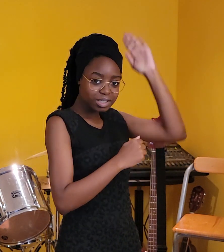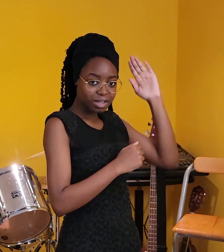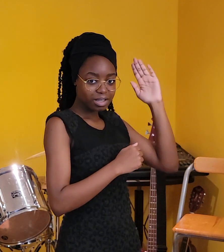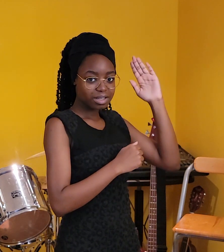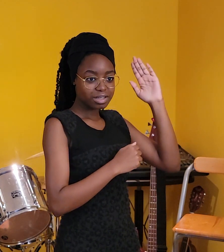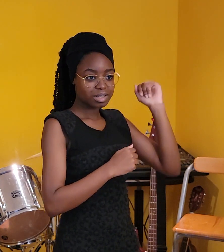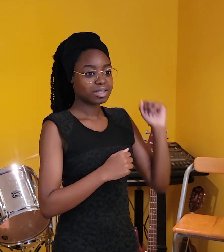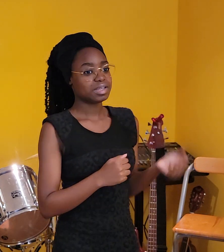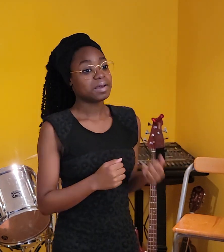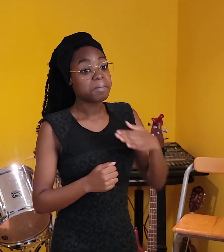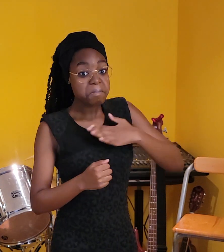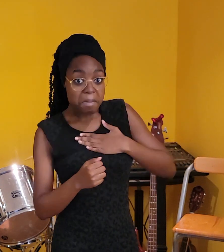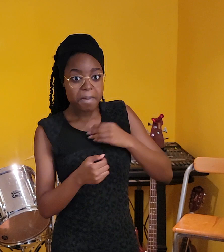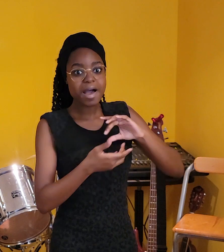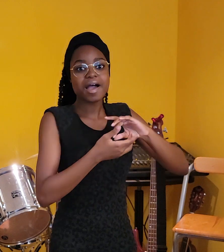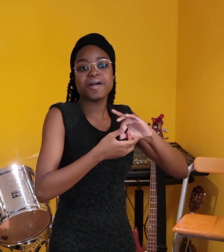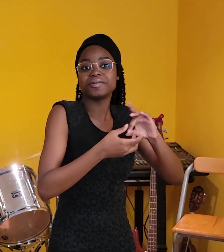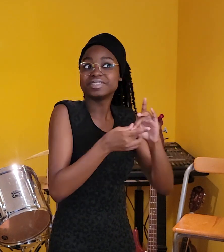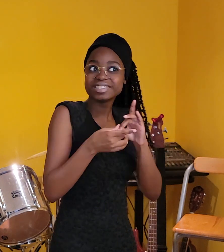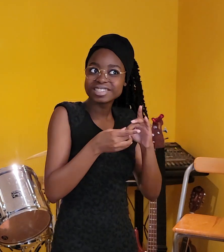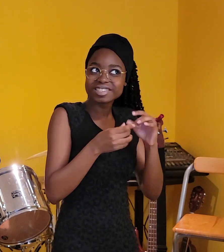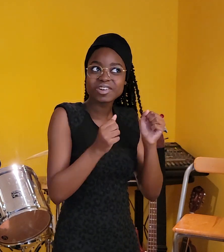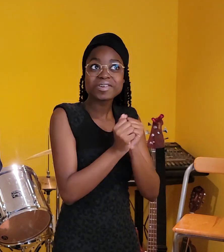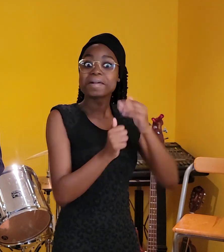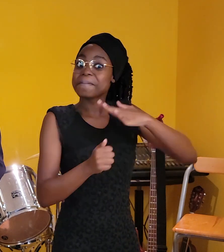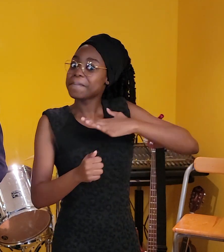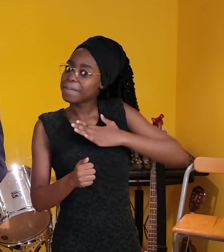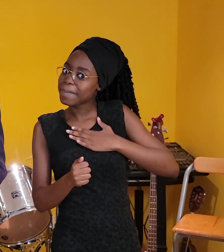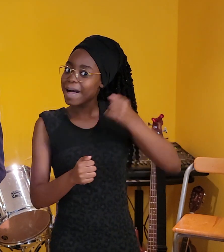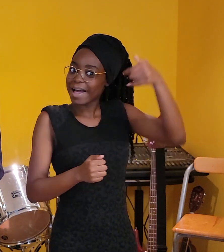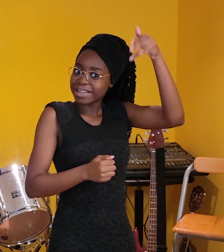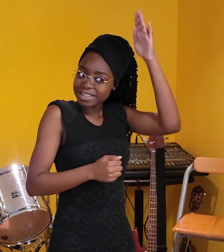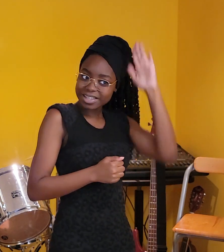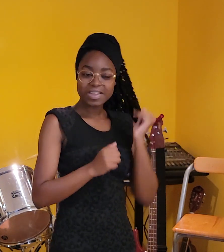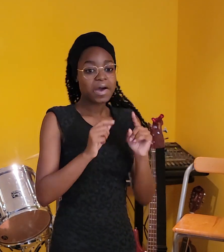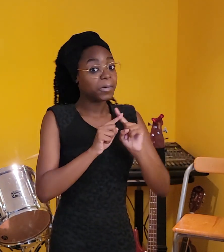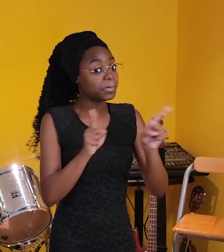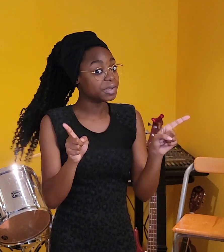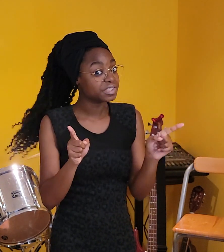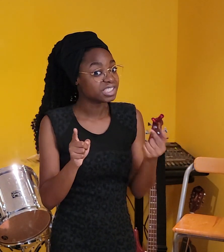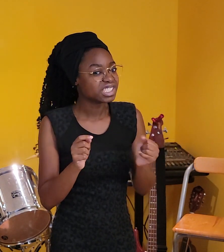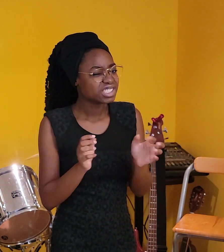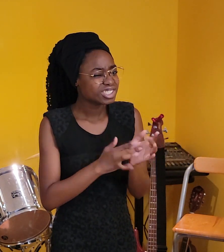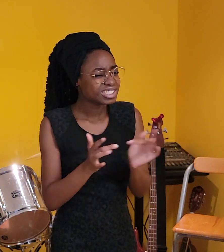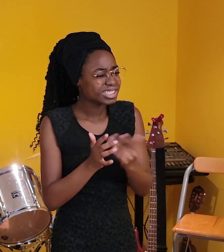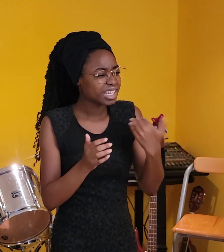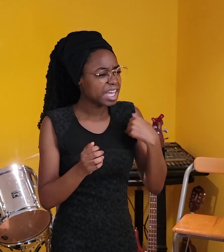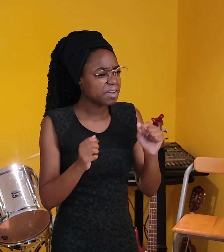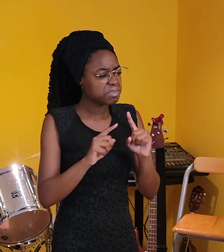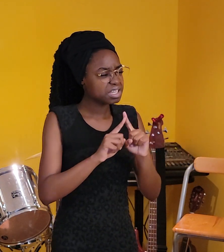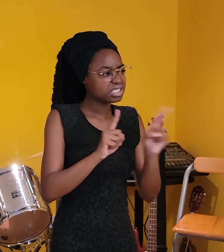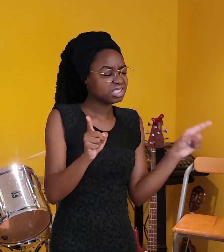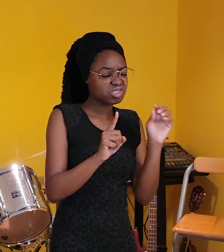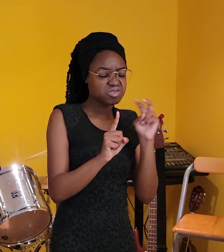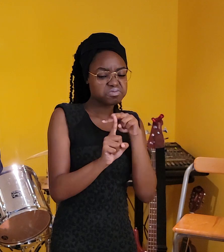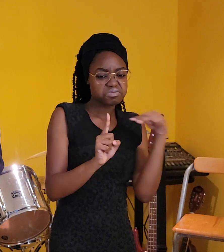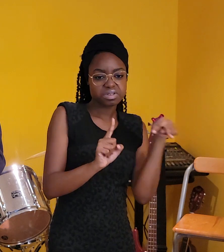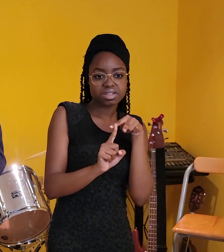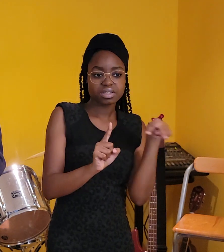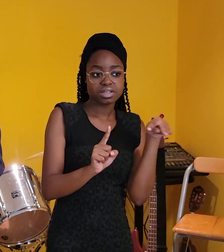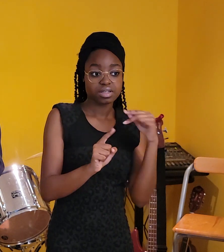But look at it differently. Christ reminds us that one of the best ways to enjoy our relationship with God is